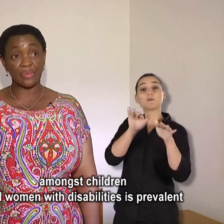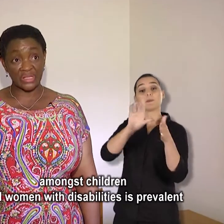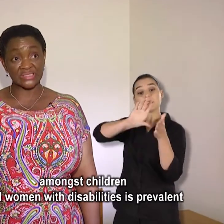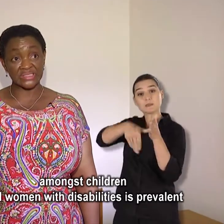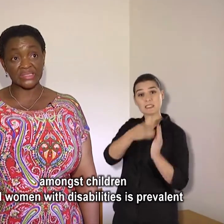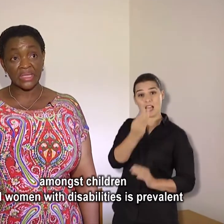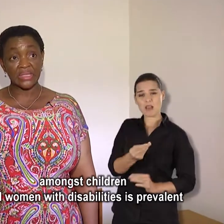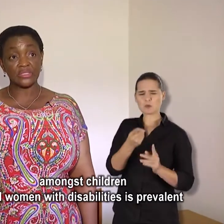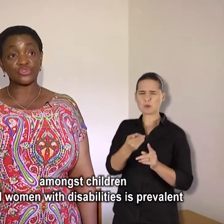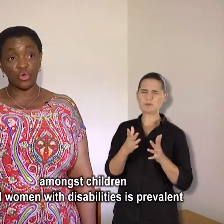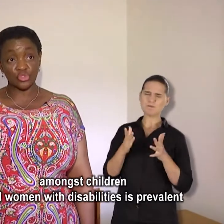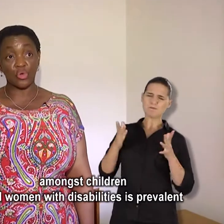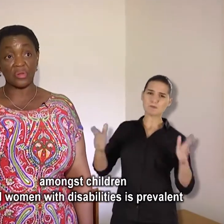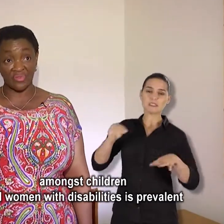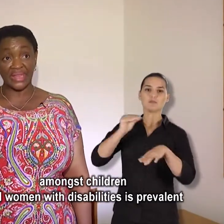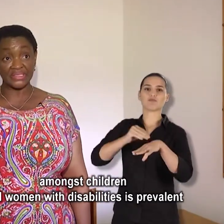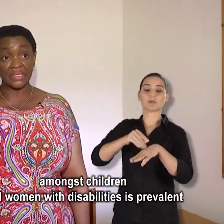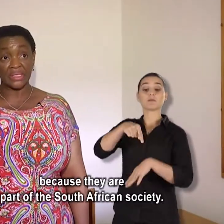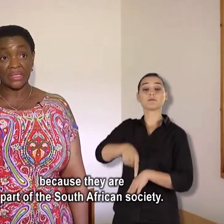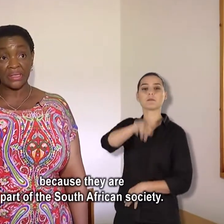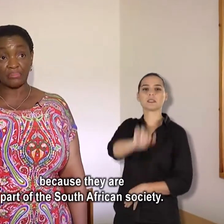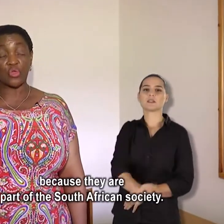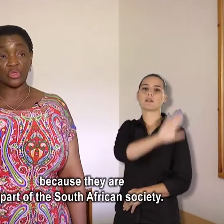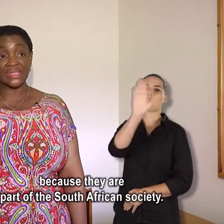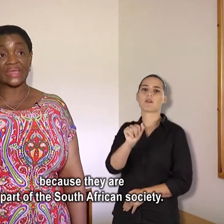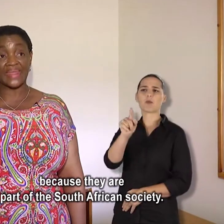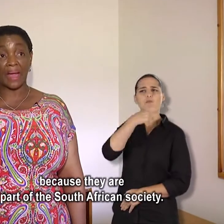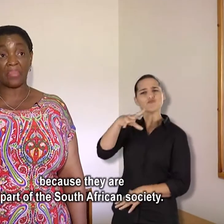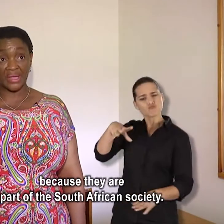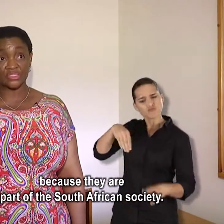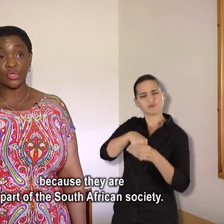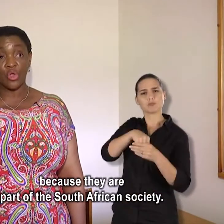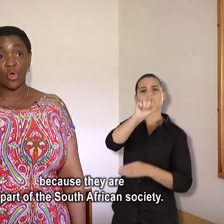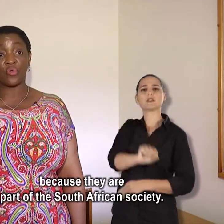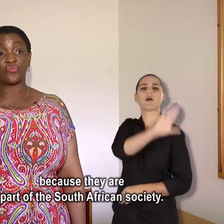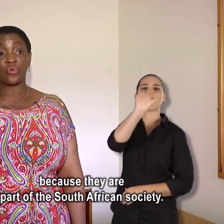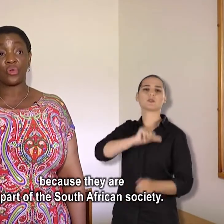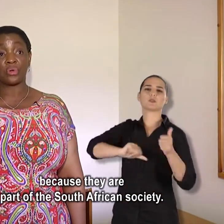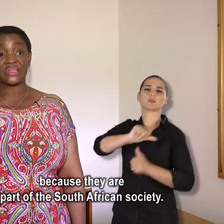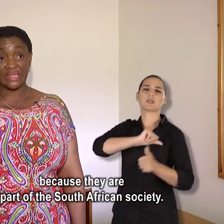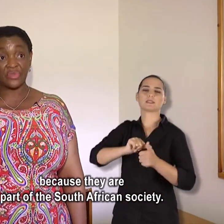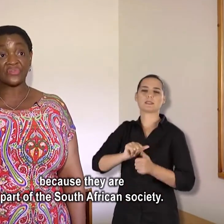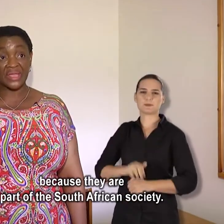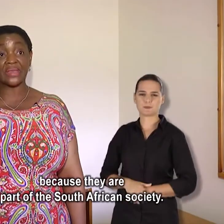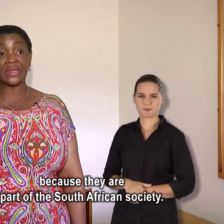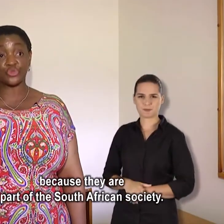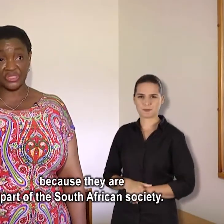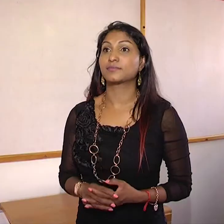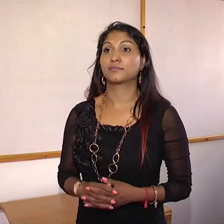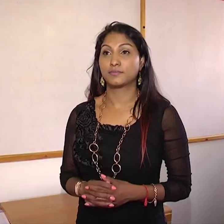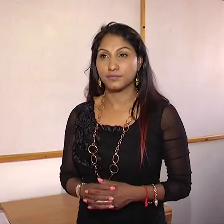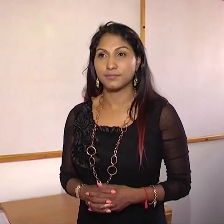women with disabilities is also prevalent because they are part of the South